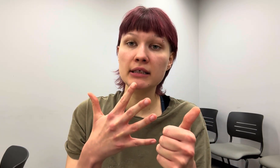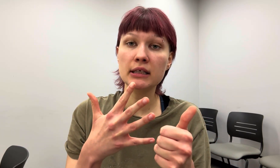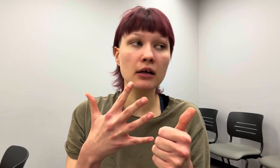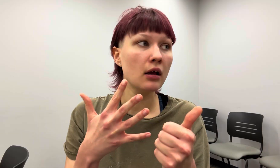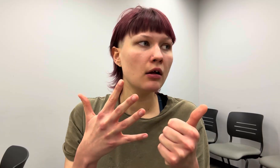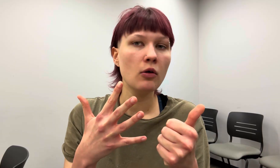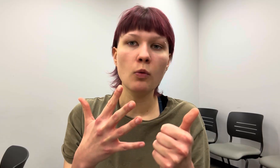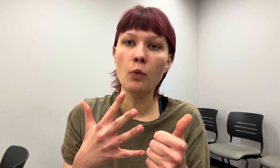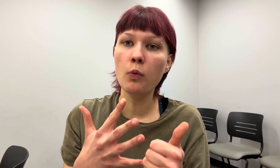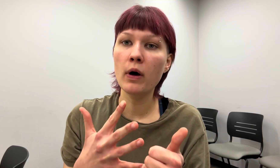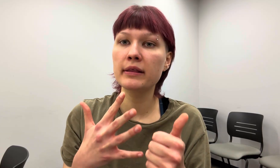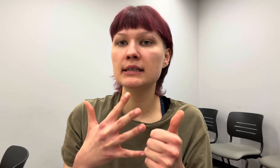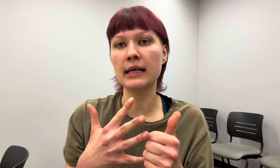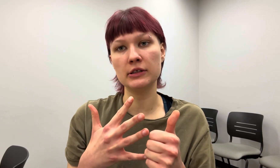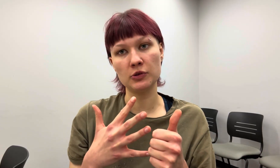sacrificing what the sentence was,